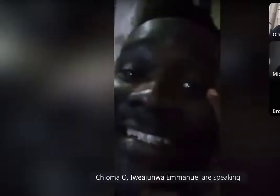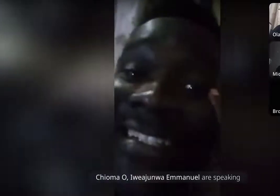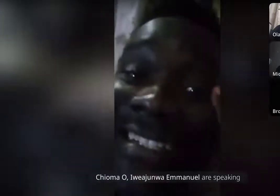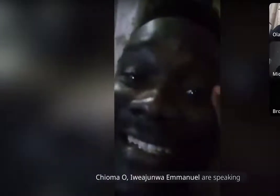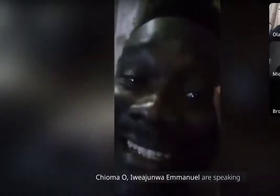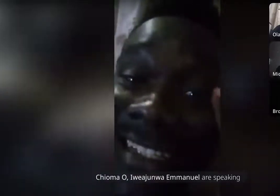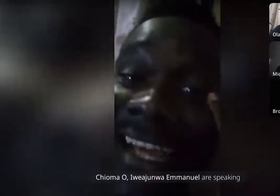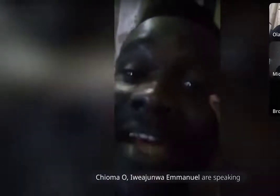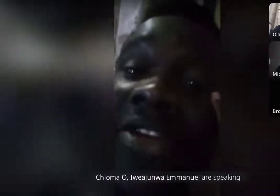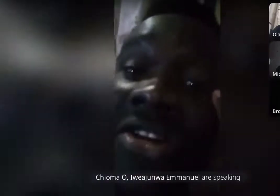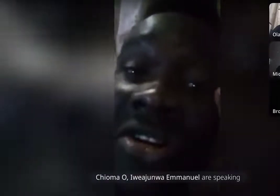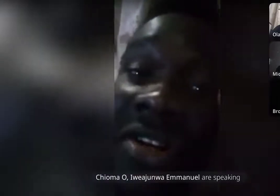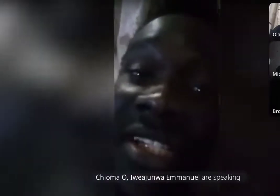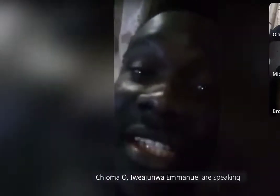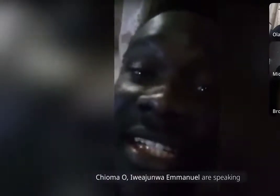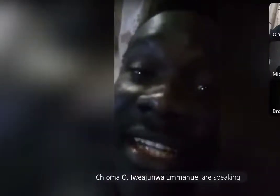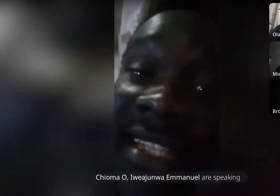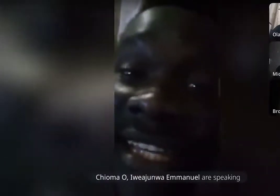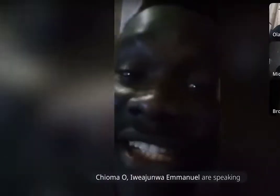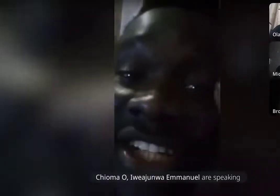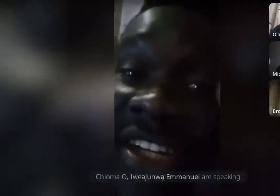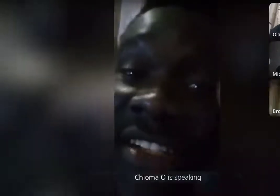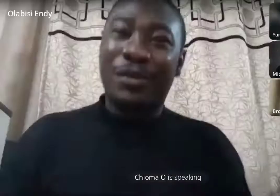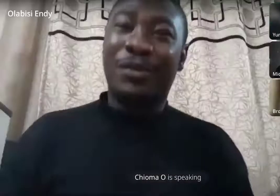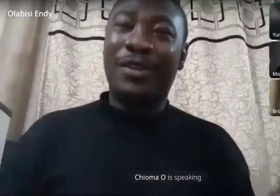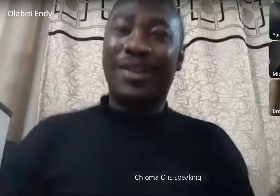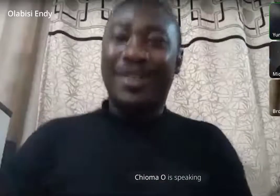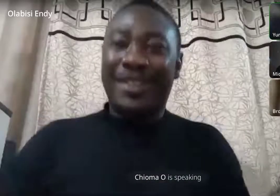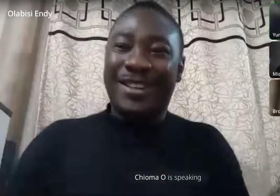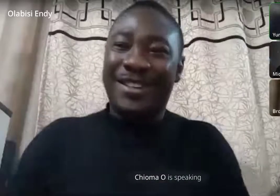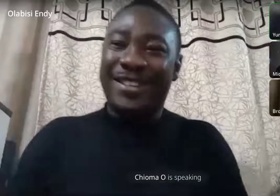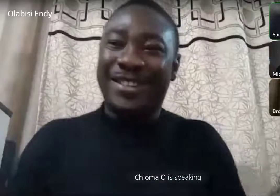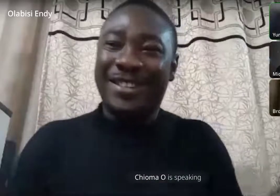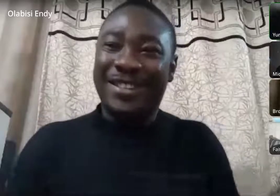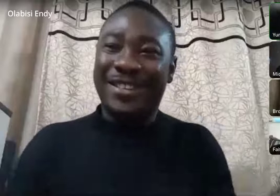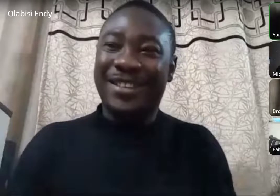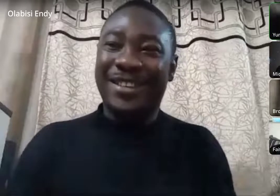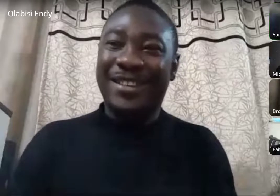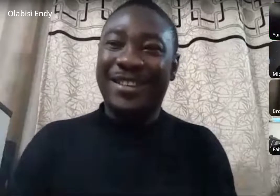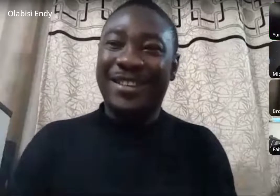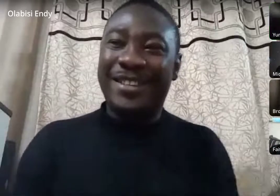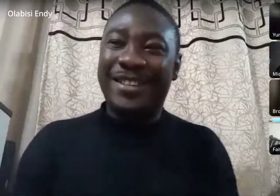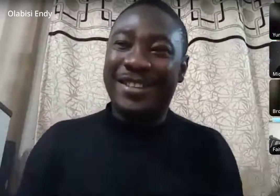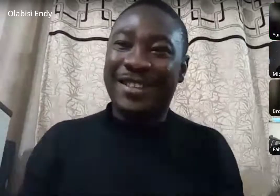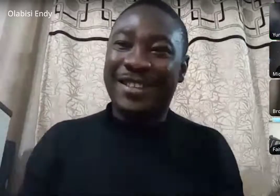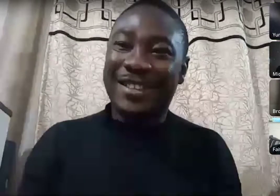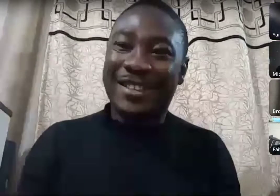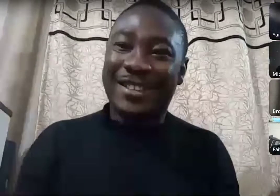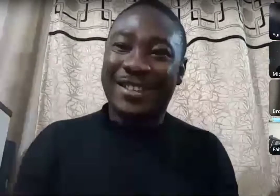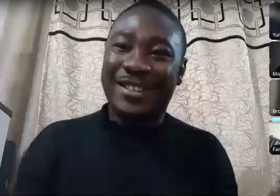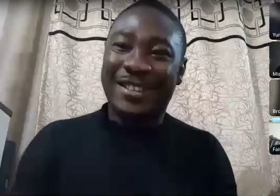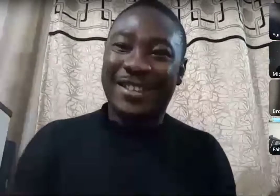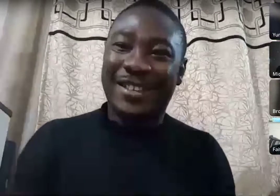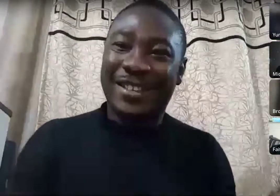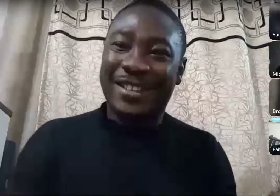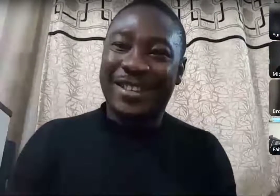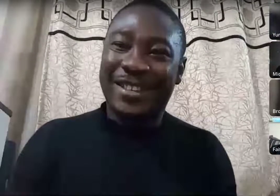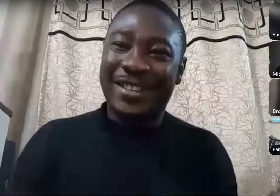Usage of words. I wanted to talk about So much revealing professionalism. And this week